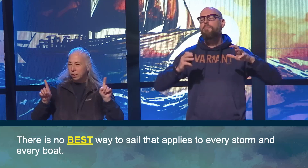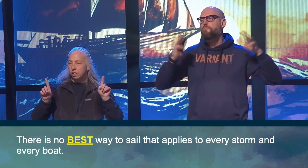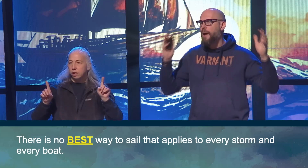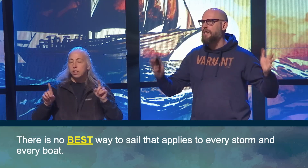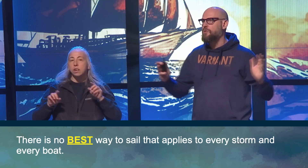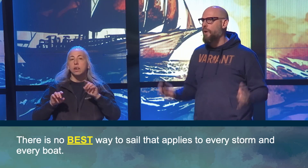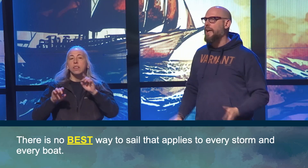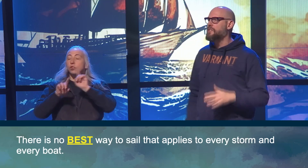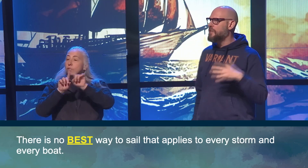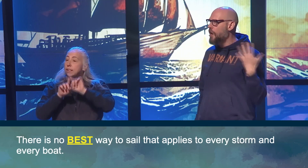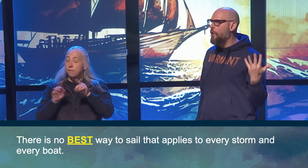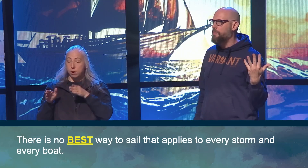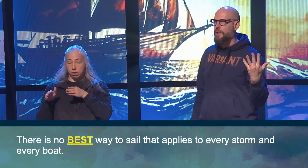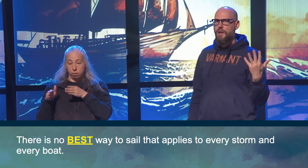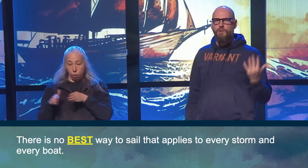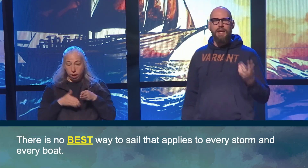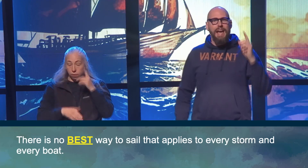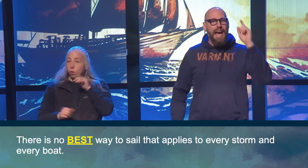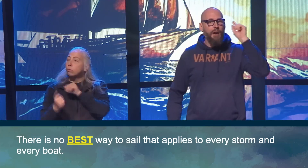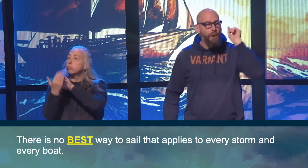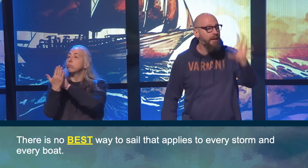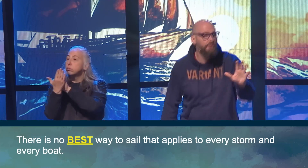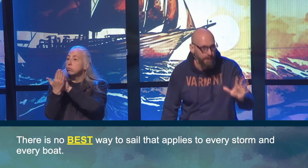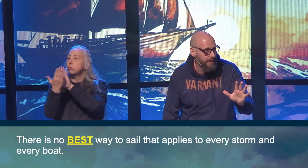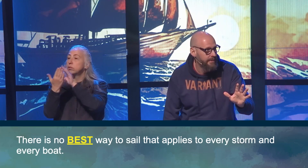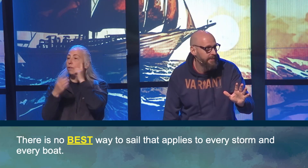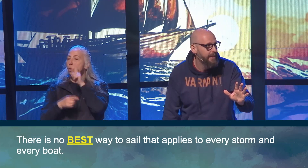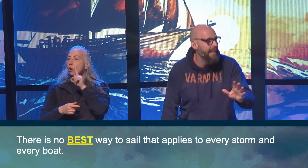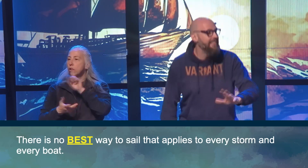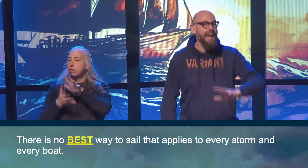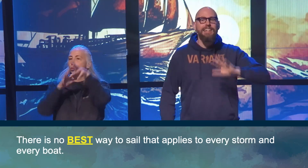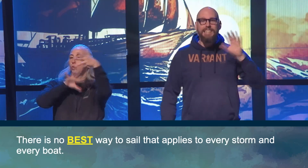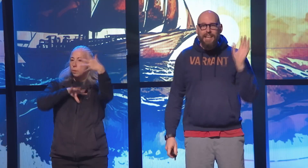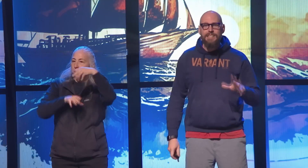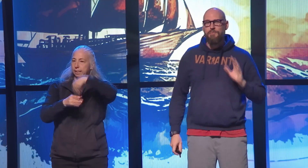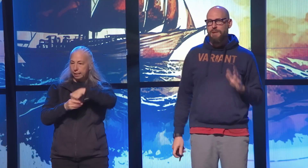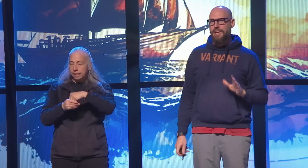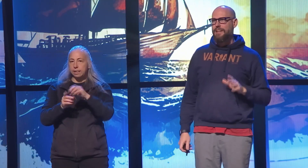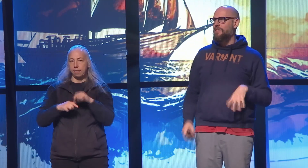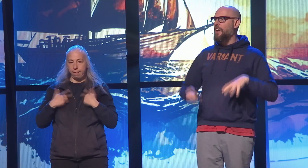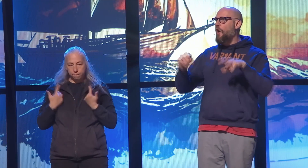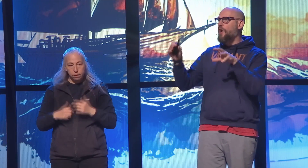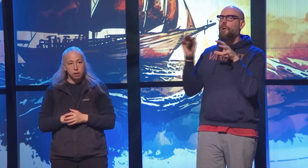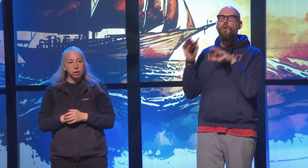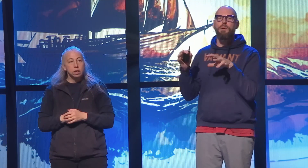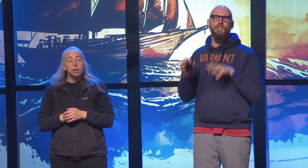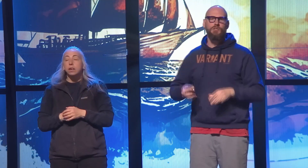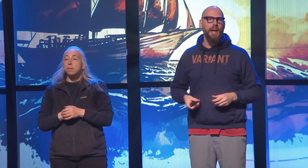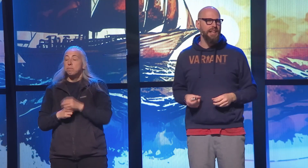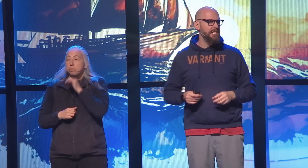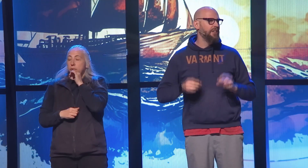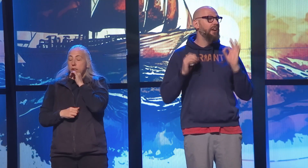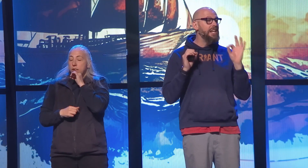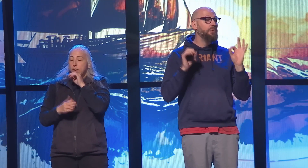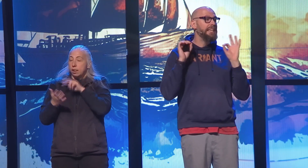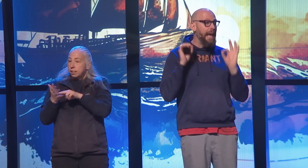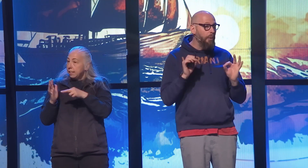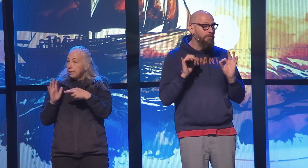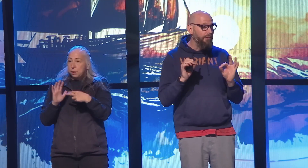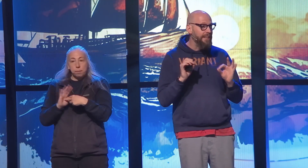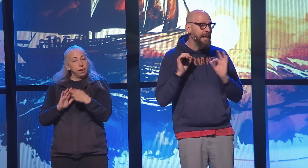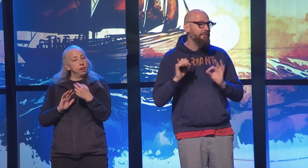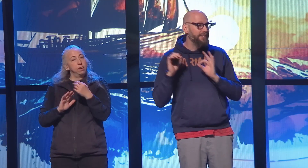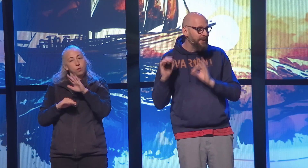no one best way to cope, right? However, that doesn't mean that all coping strategies are